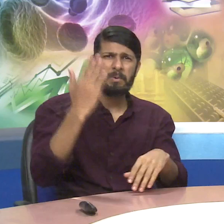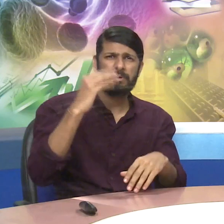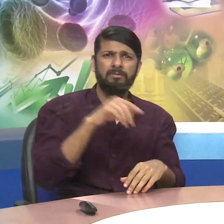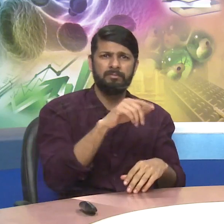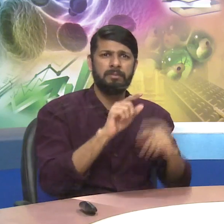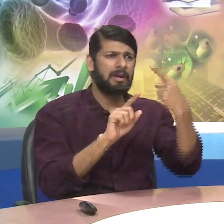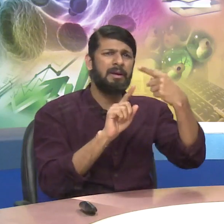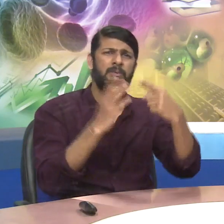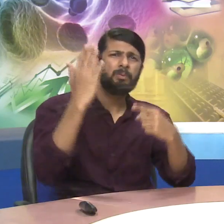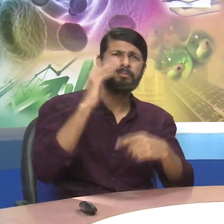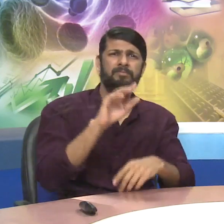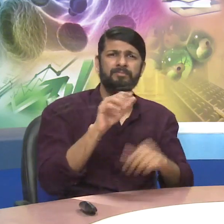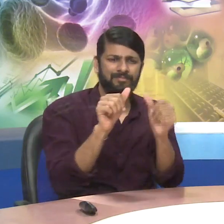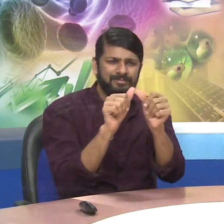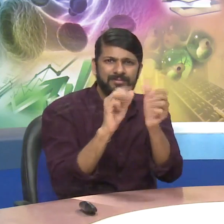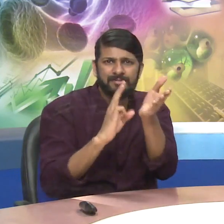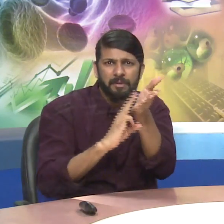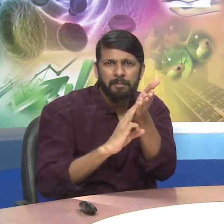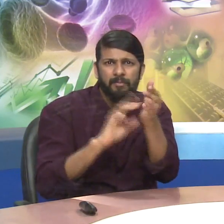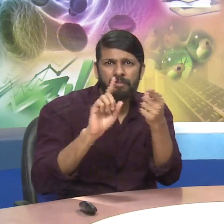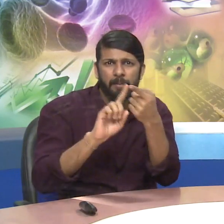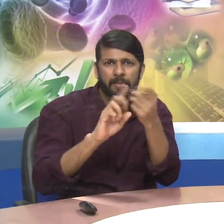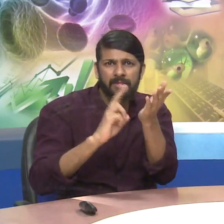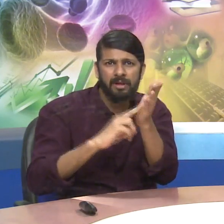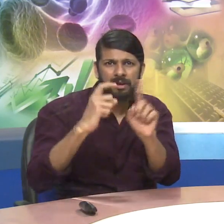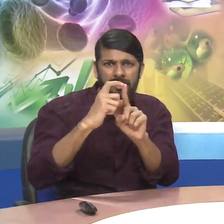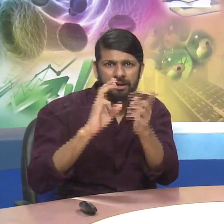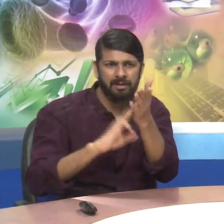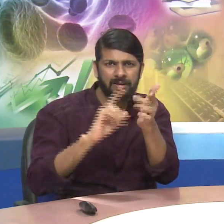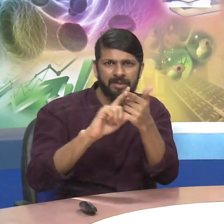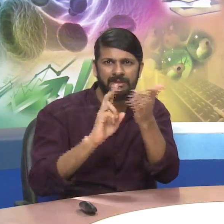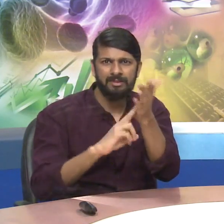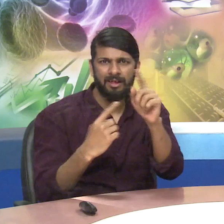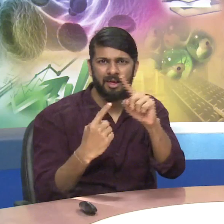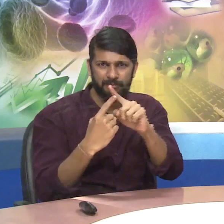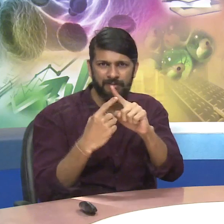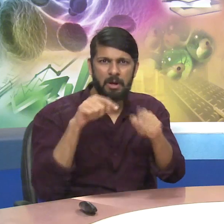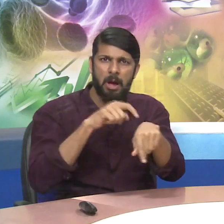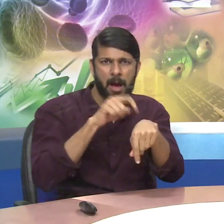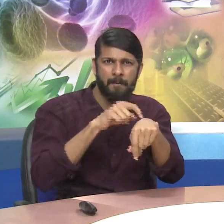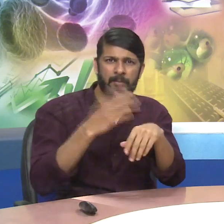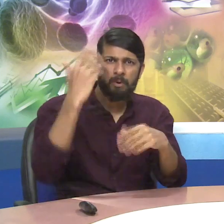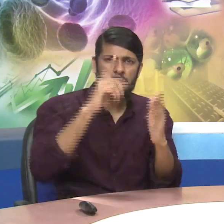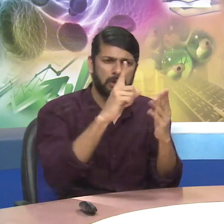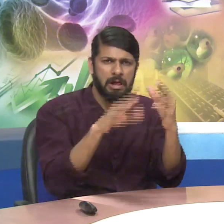secular, these two words were added by the